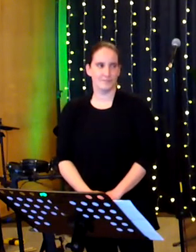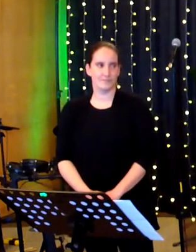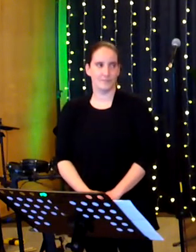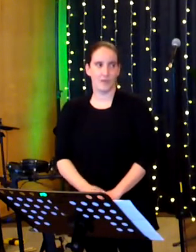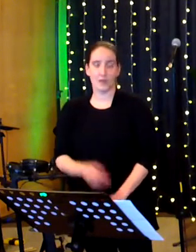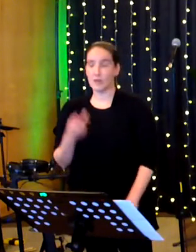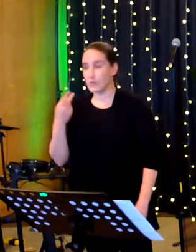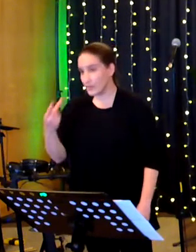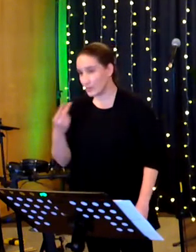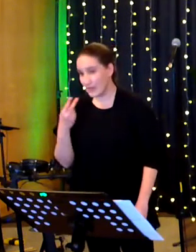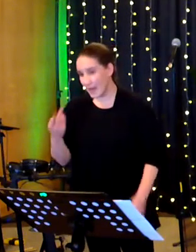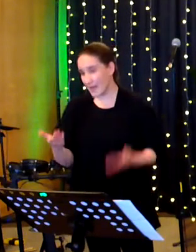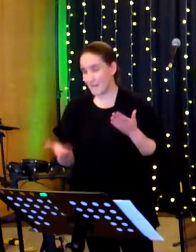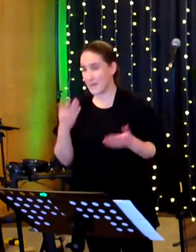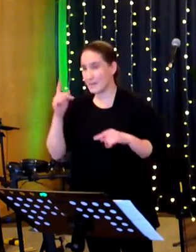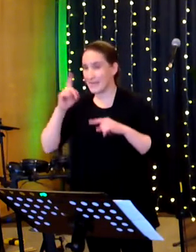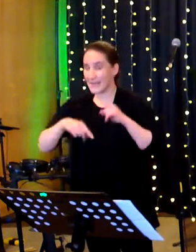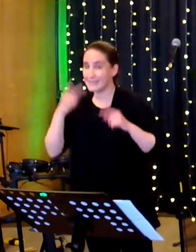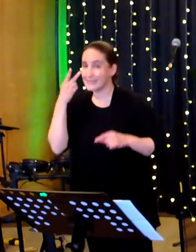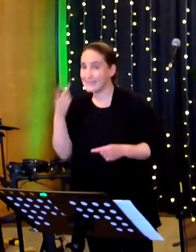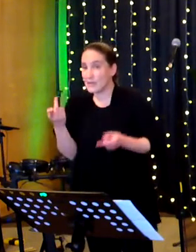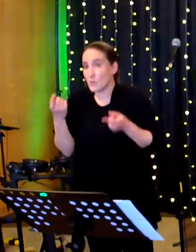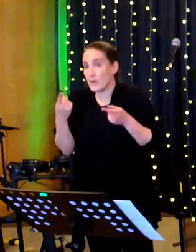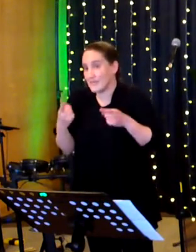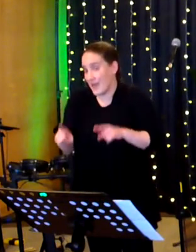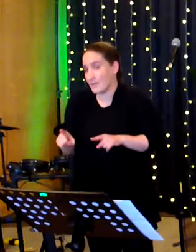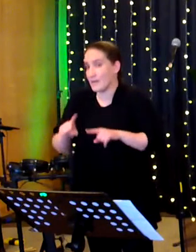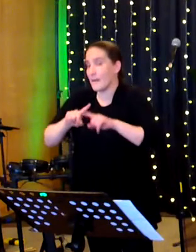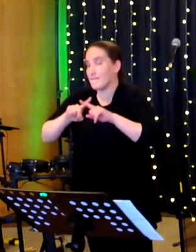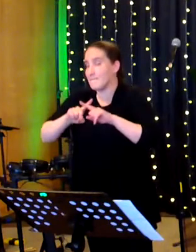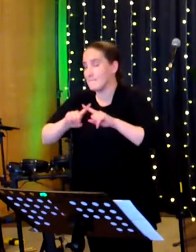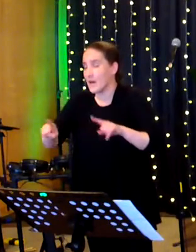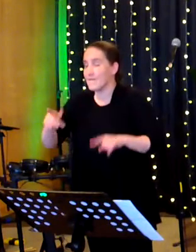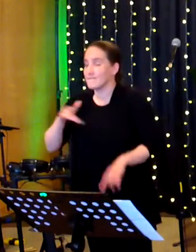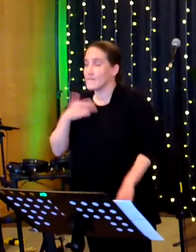That you and I can't see, but that we do feel the effects of.